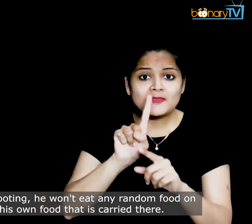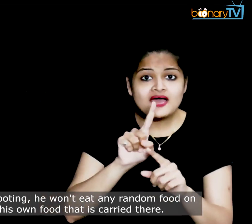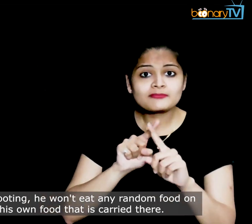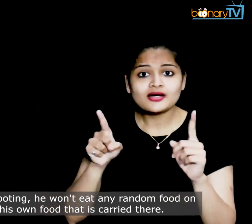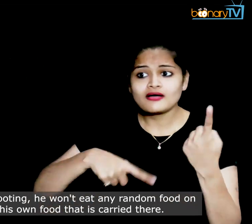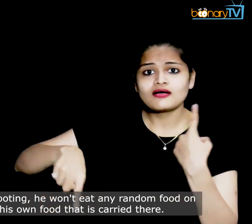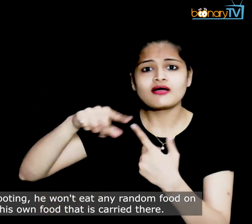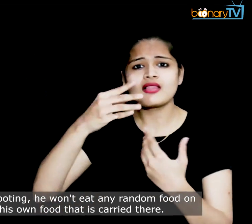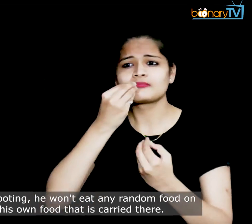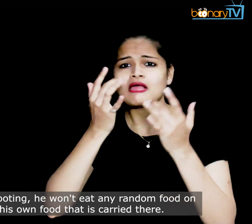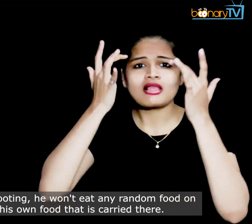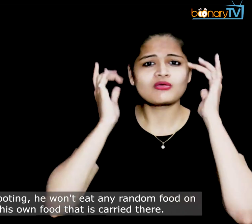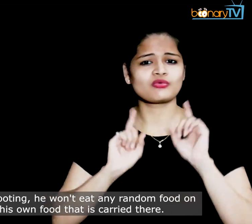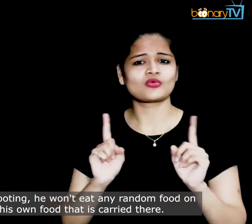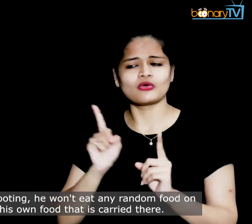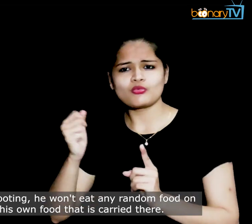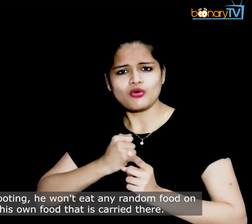his own food that is carried there